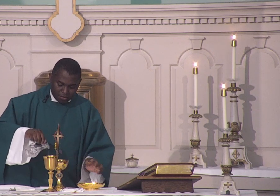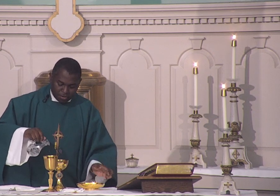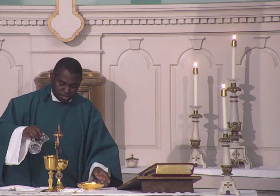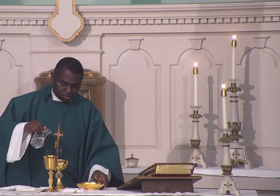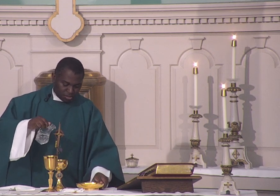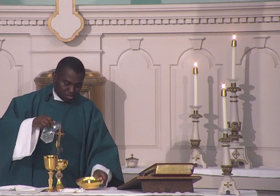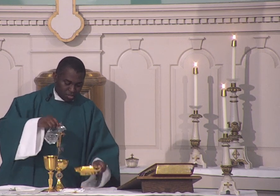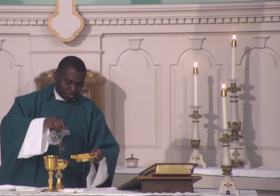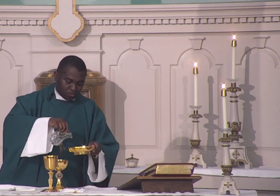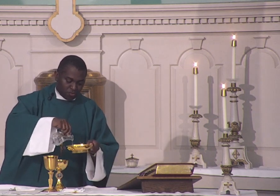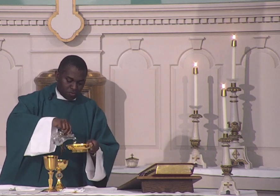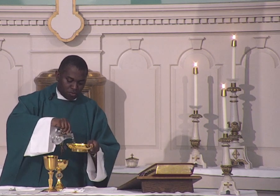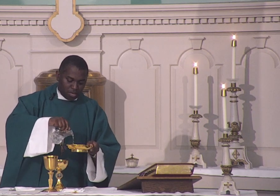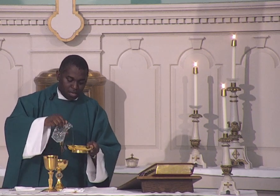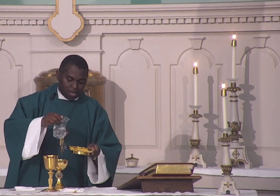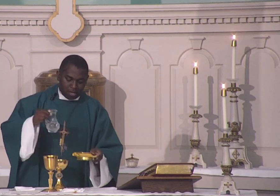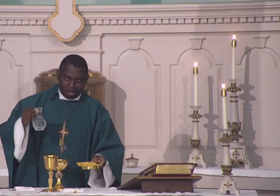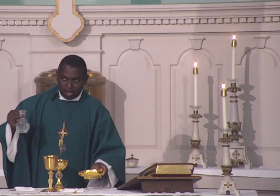In cruce